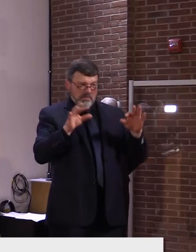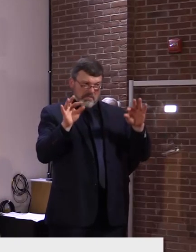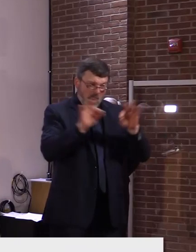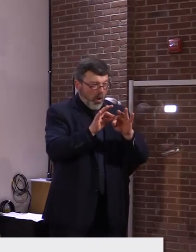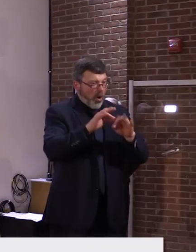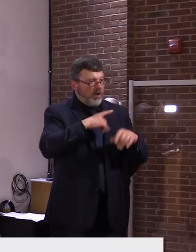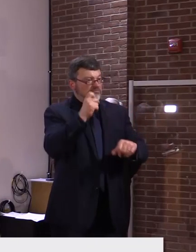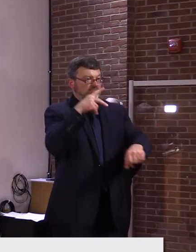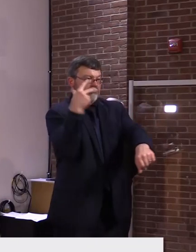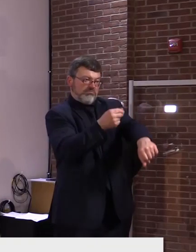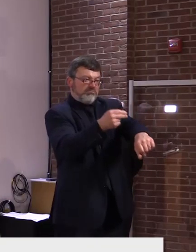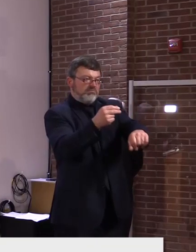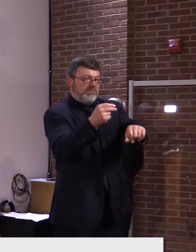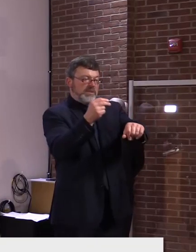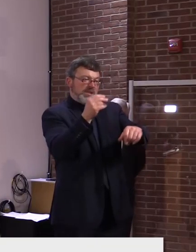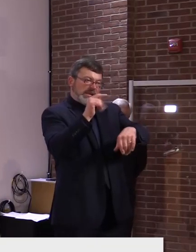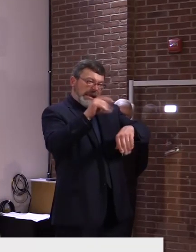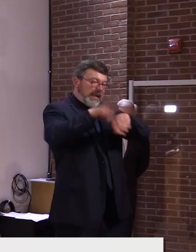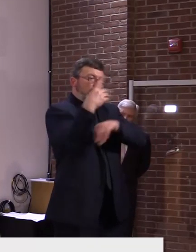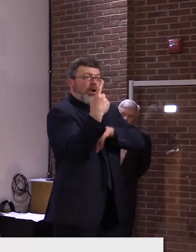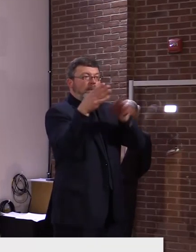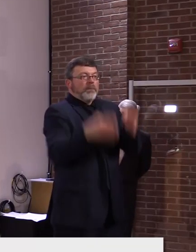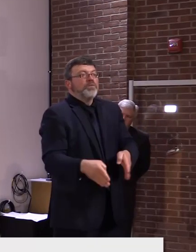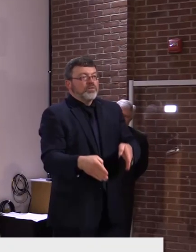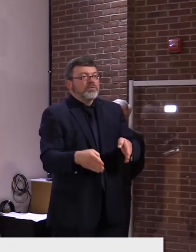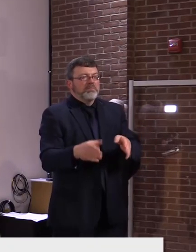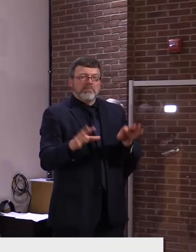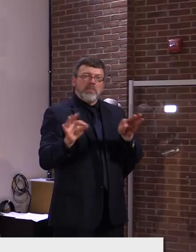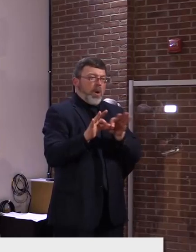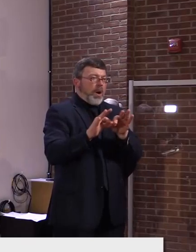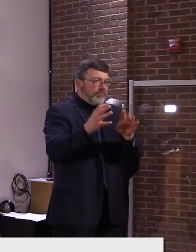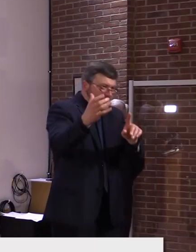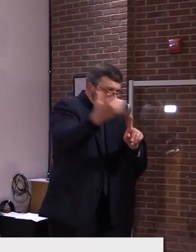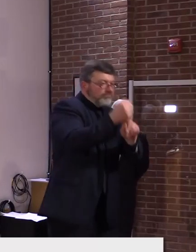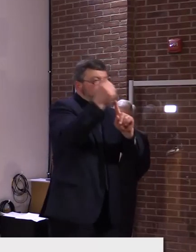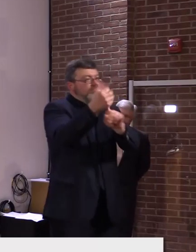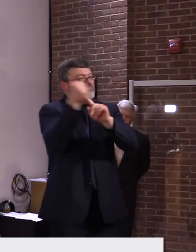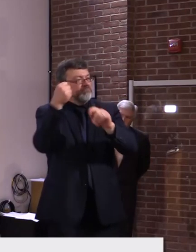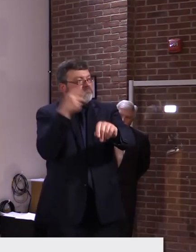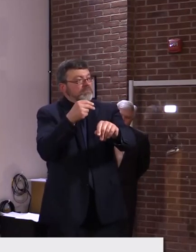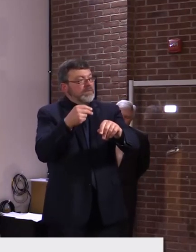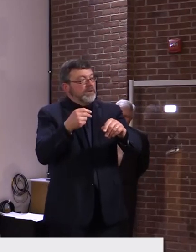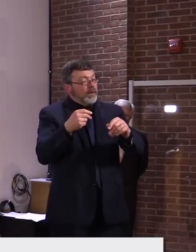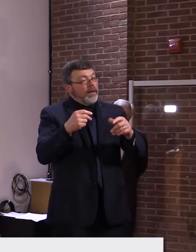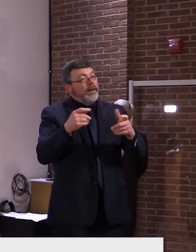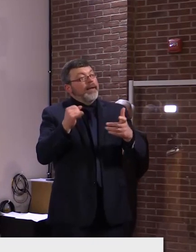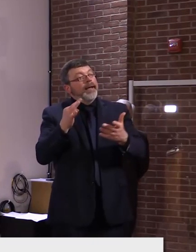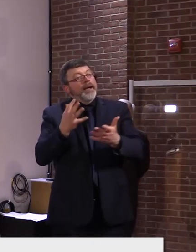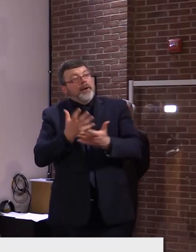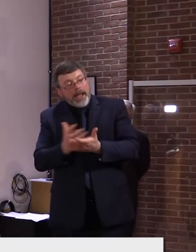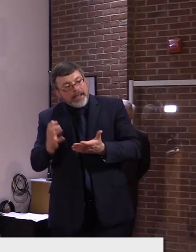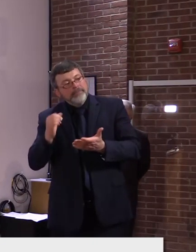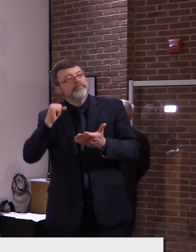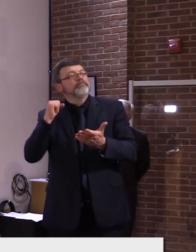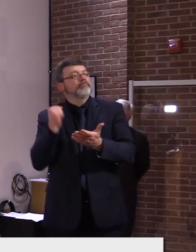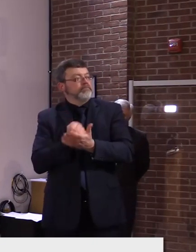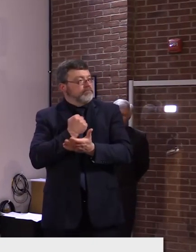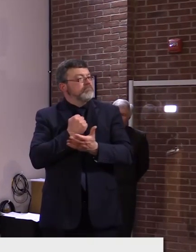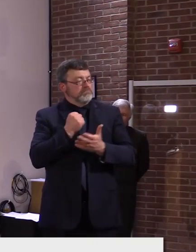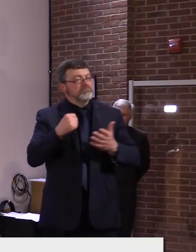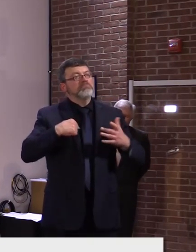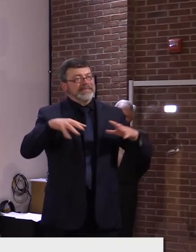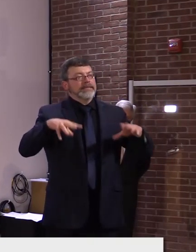vaccine. We should still strive to make this a rare event in recognition of the fact that the rest of the world has such